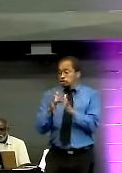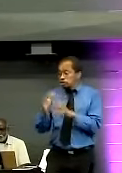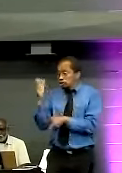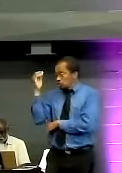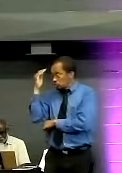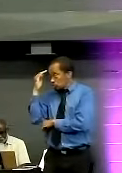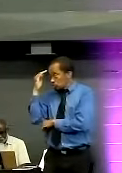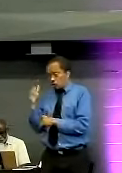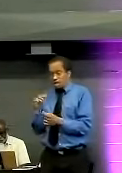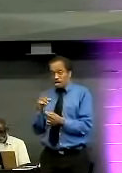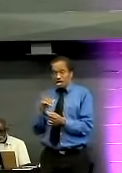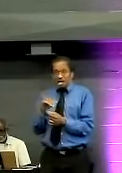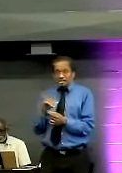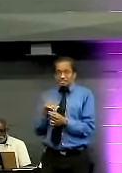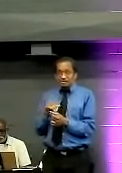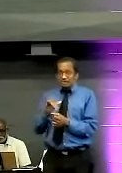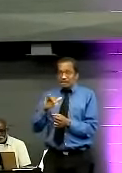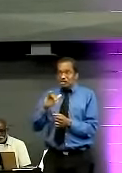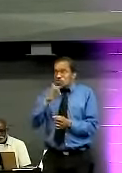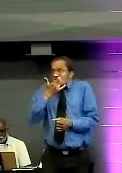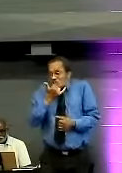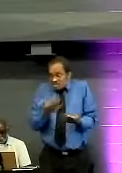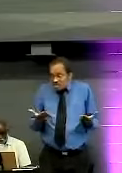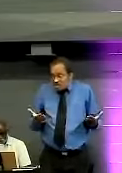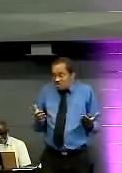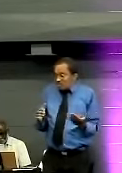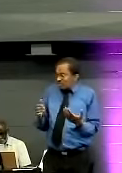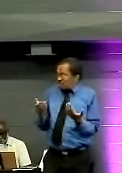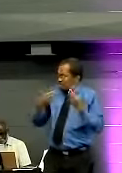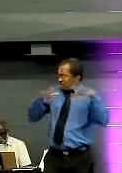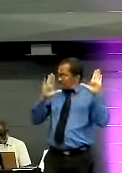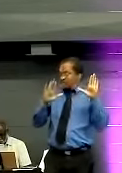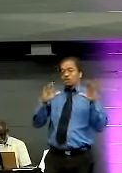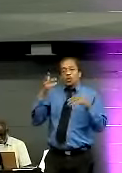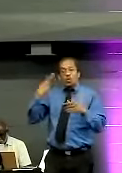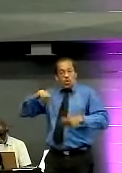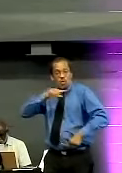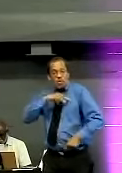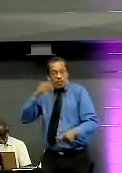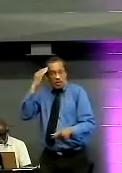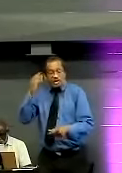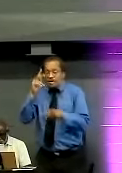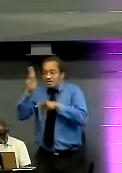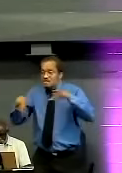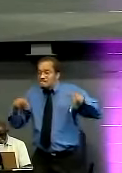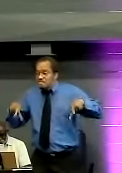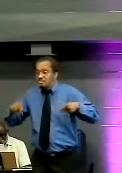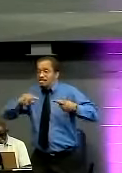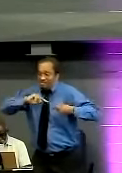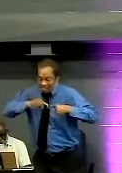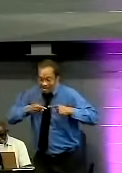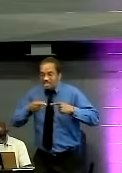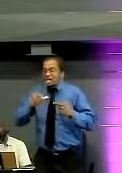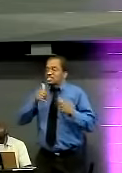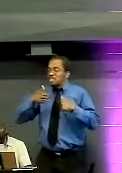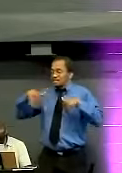this mistake wasn't the end of the story. And we got to know that when people hurt us, it's not the end of the